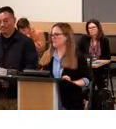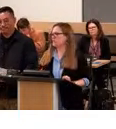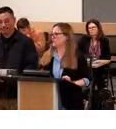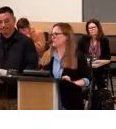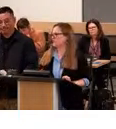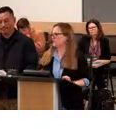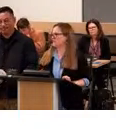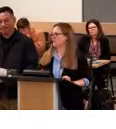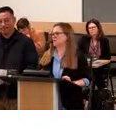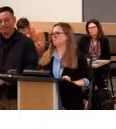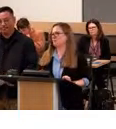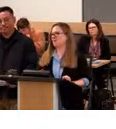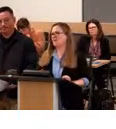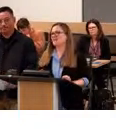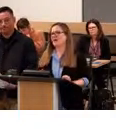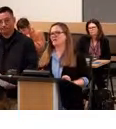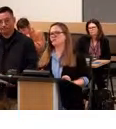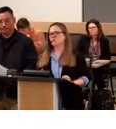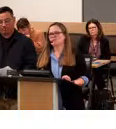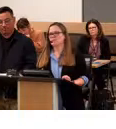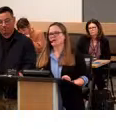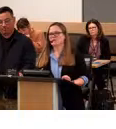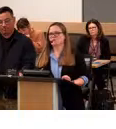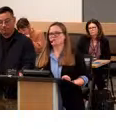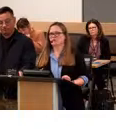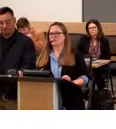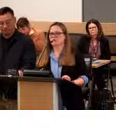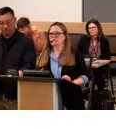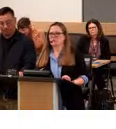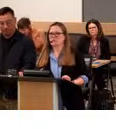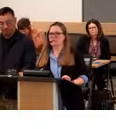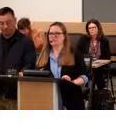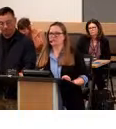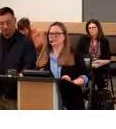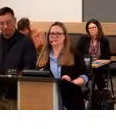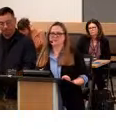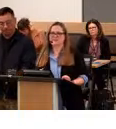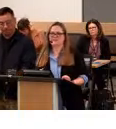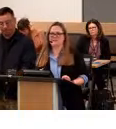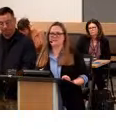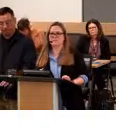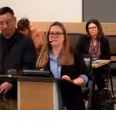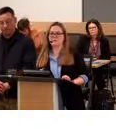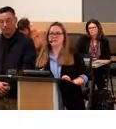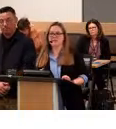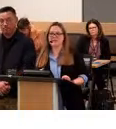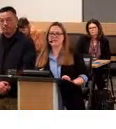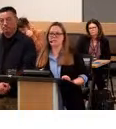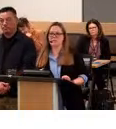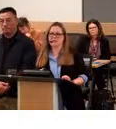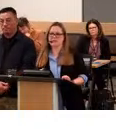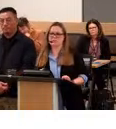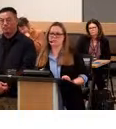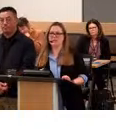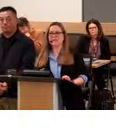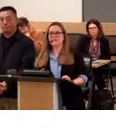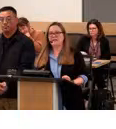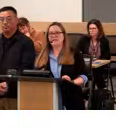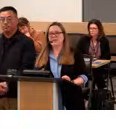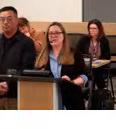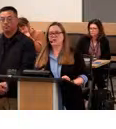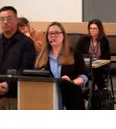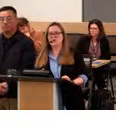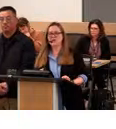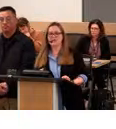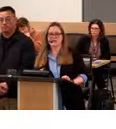very short period of time. That is what responsive professional learning is. It needs to pivot, it needs to be flexible. And I